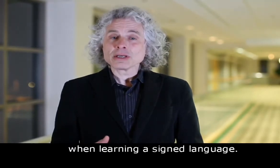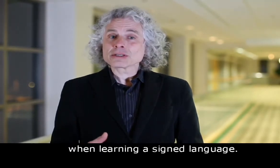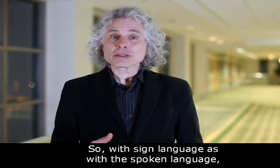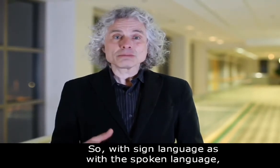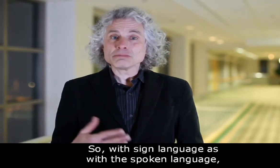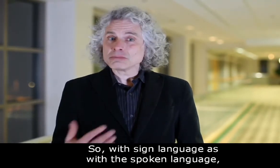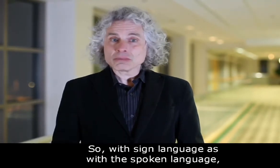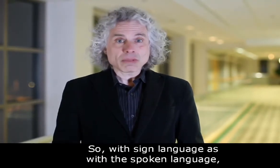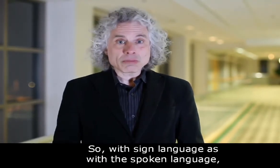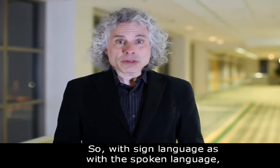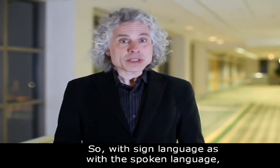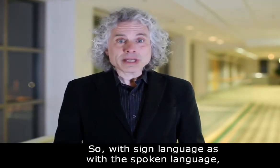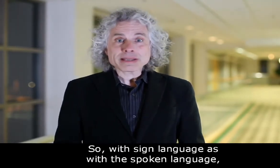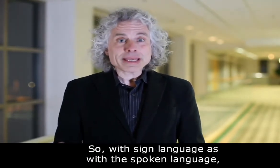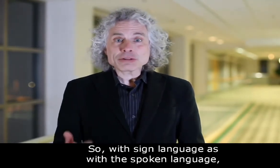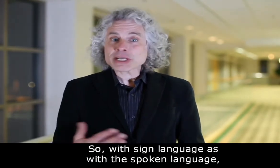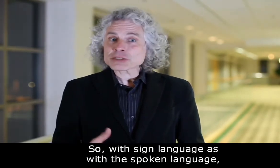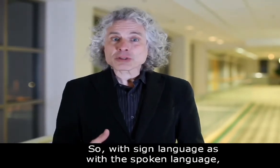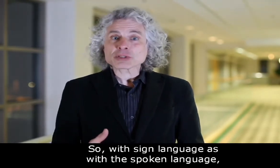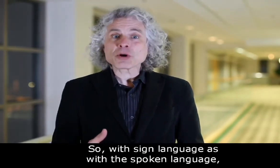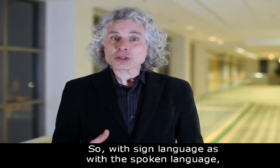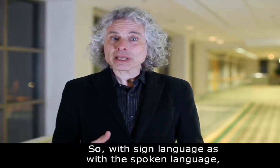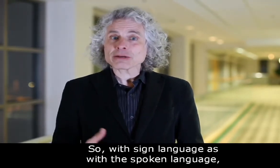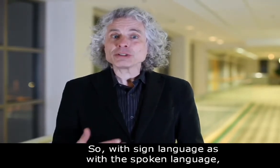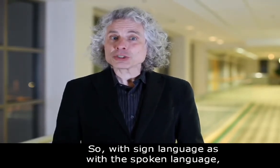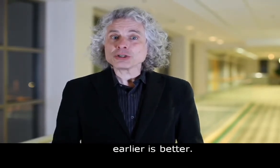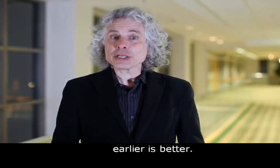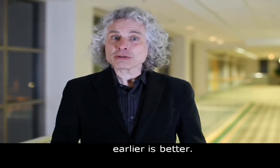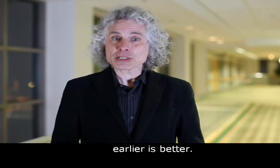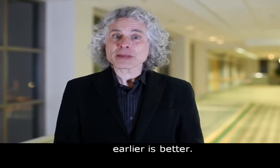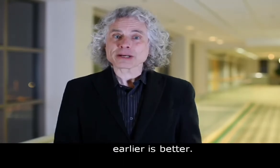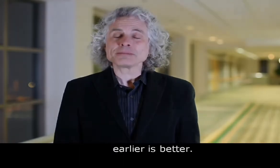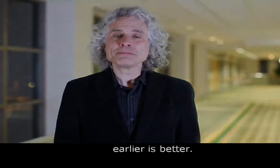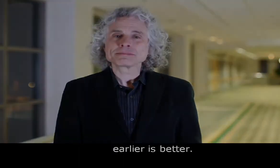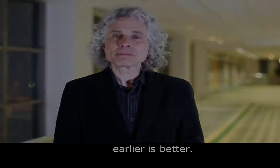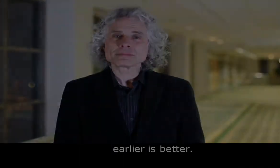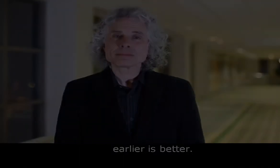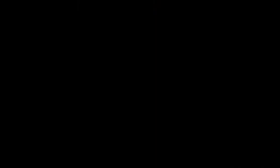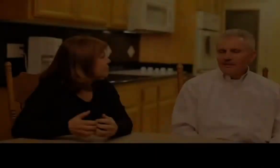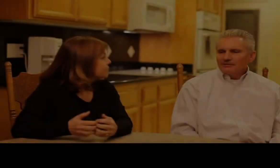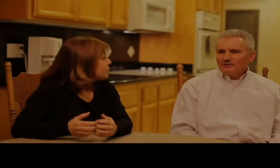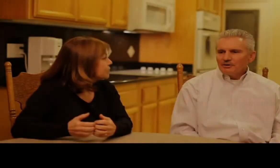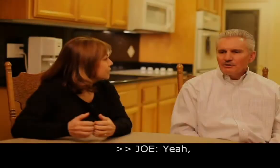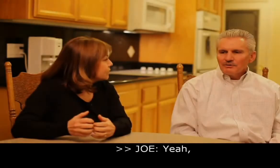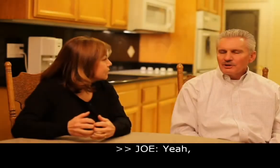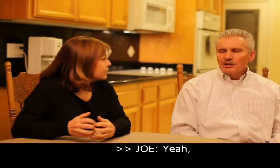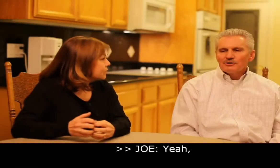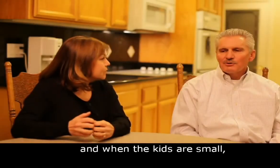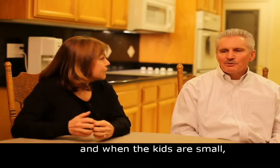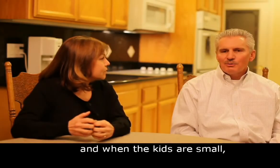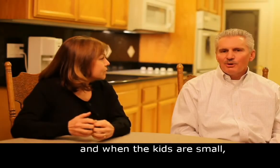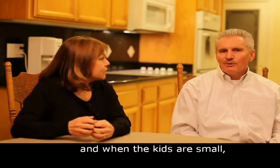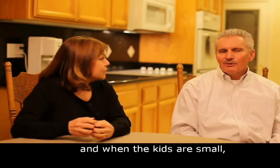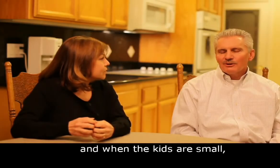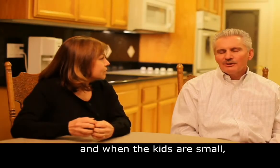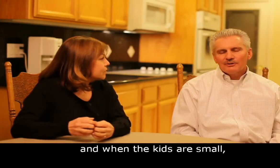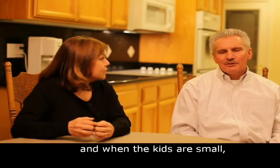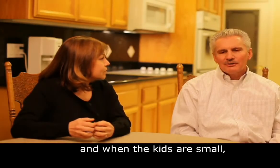So with the sign language, as with the spoken language, earlier is better. You know, if the kids are small,